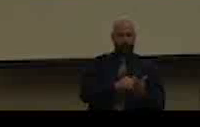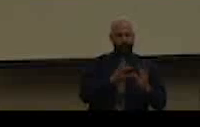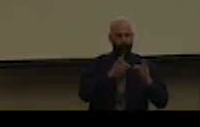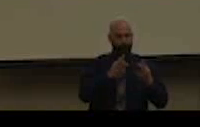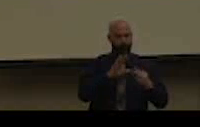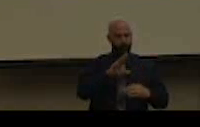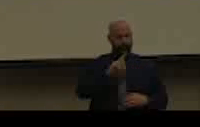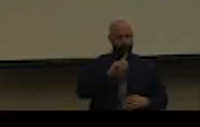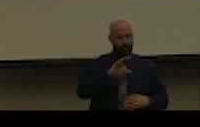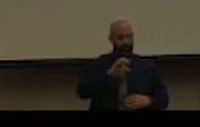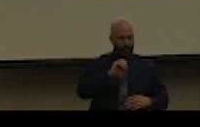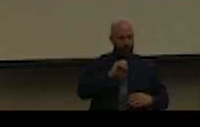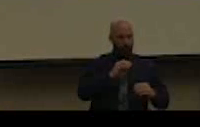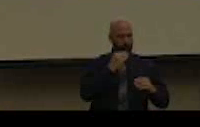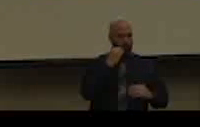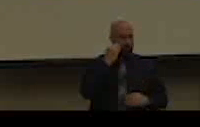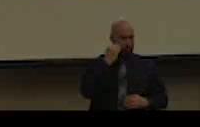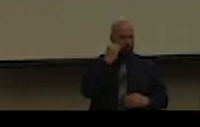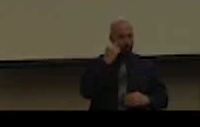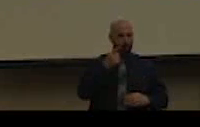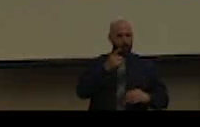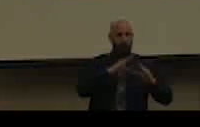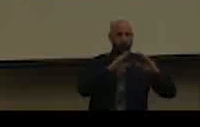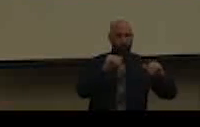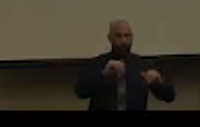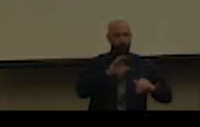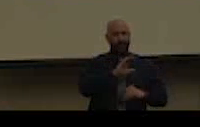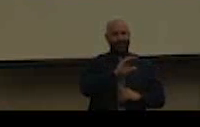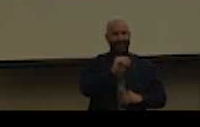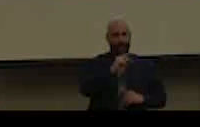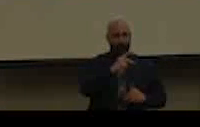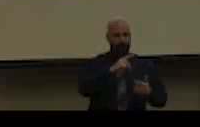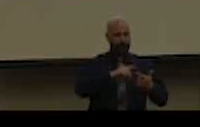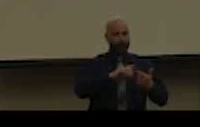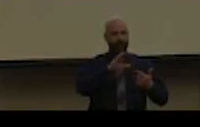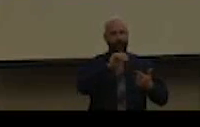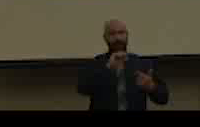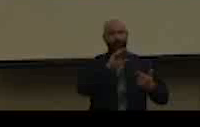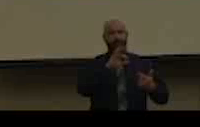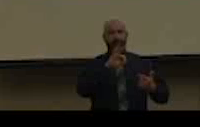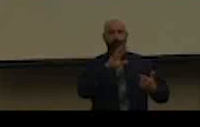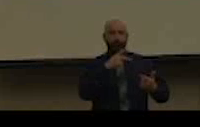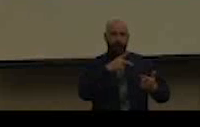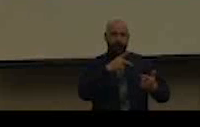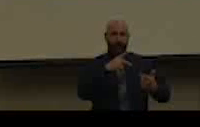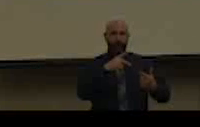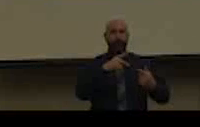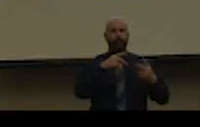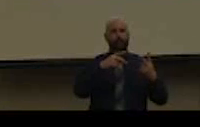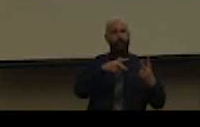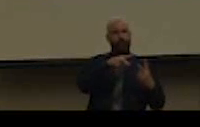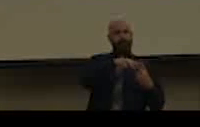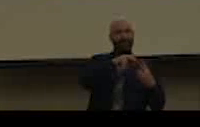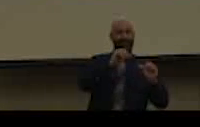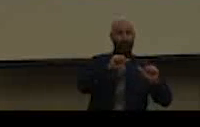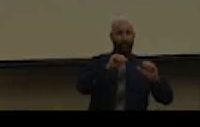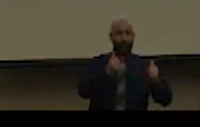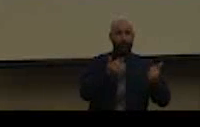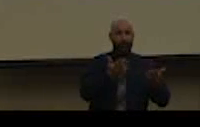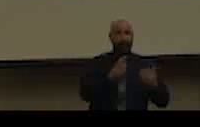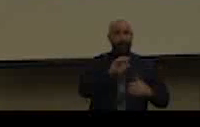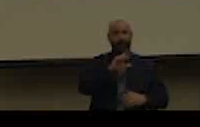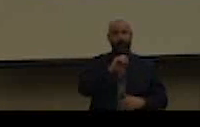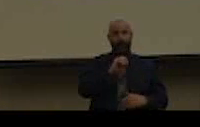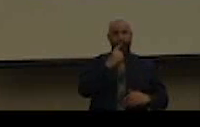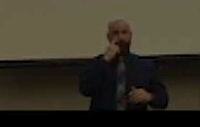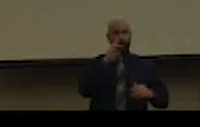and CACFP, can only provide care for six or fewer, including their